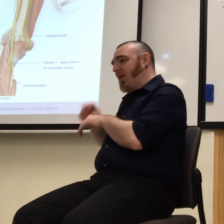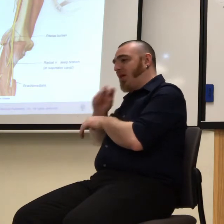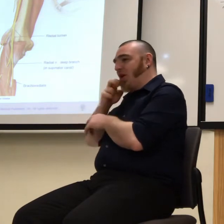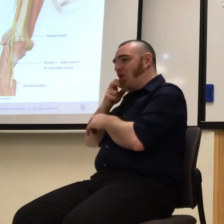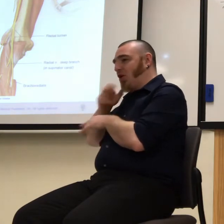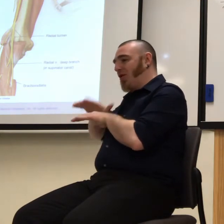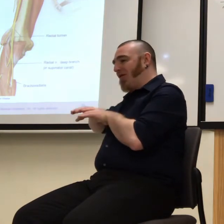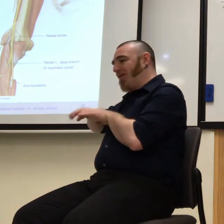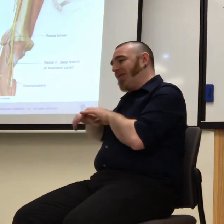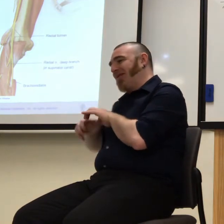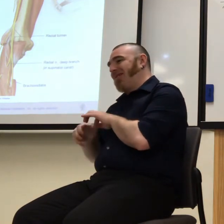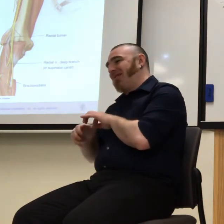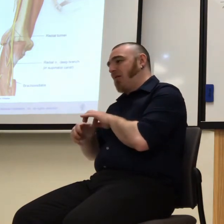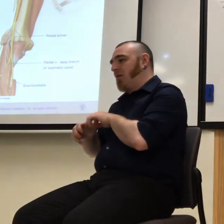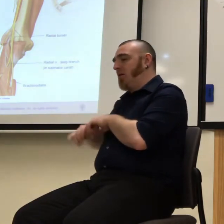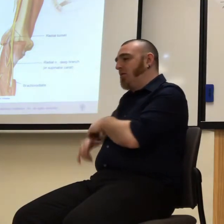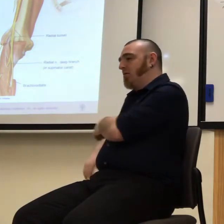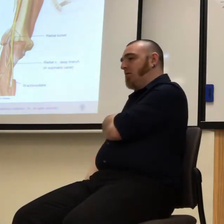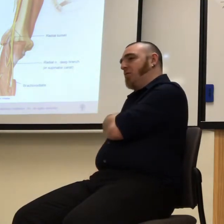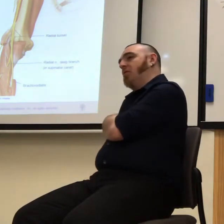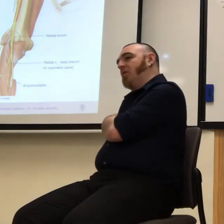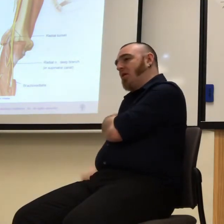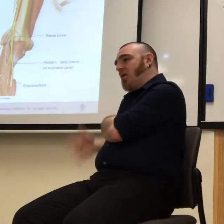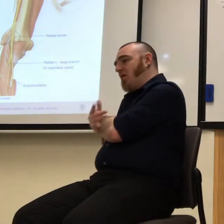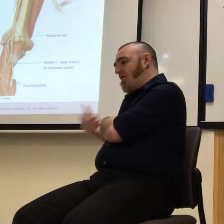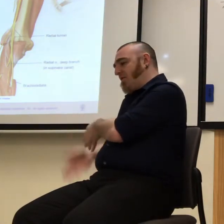muscles. And it's called a radial nerve palsy.